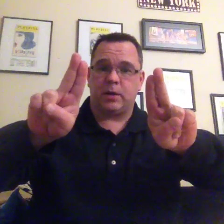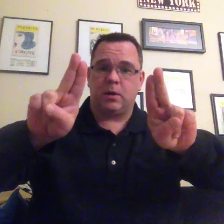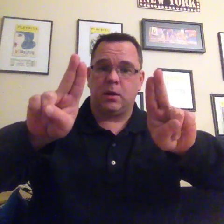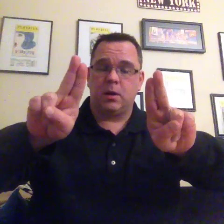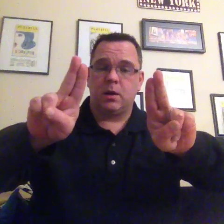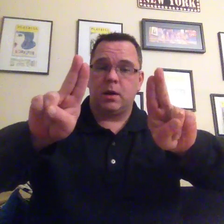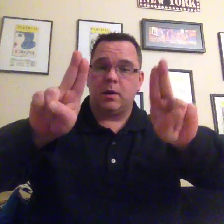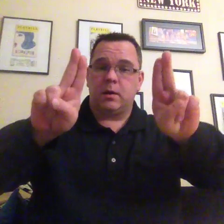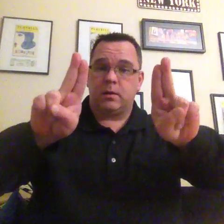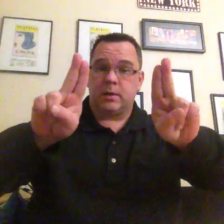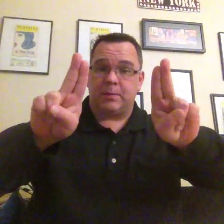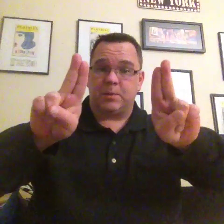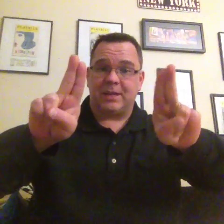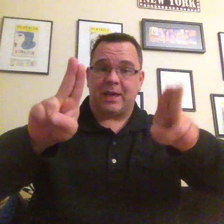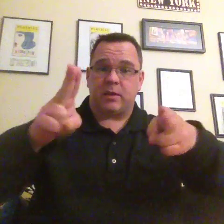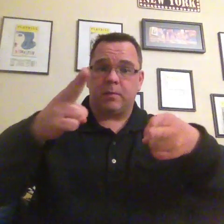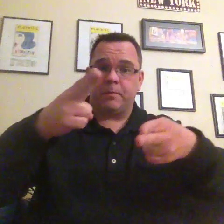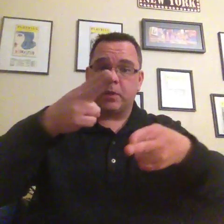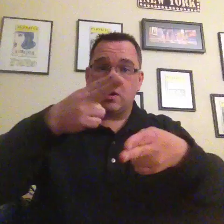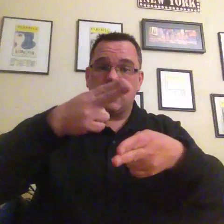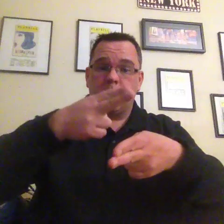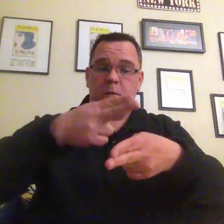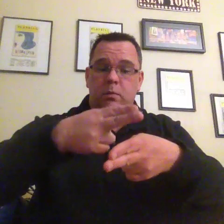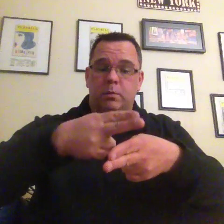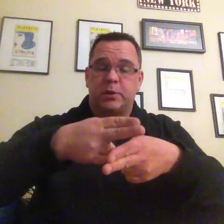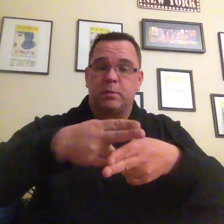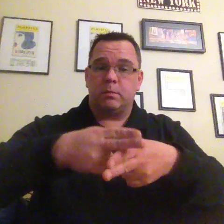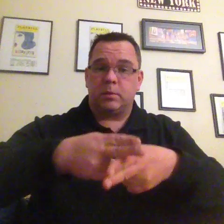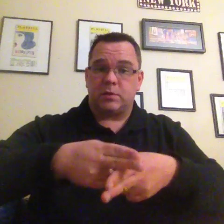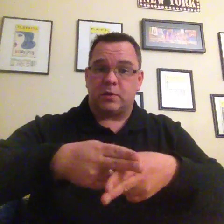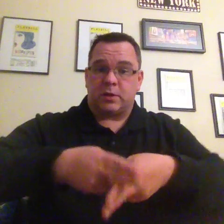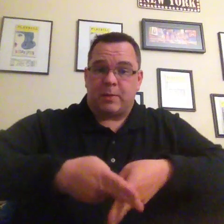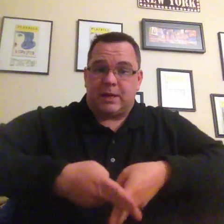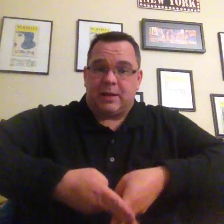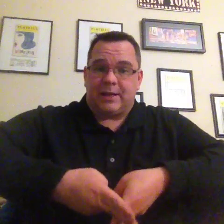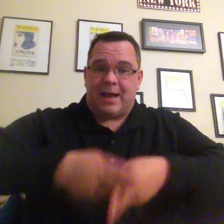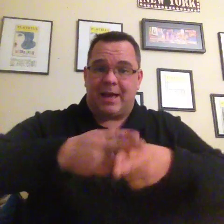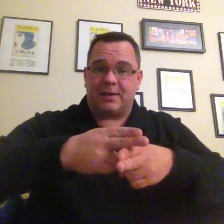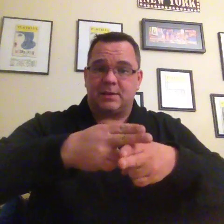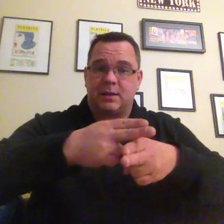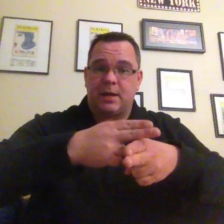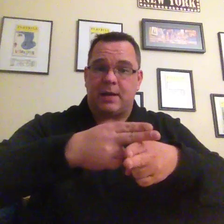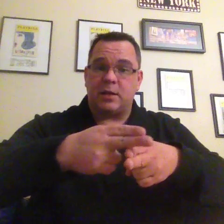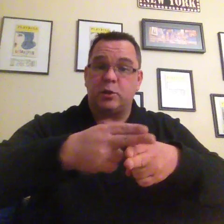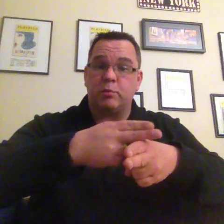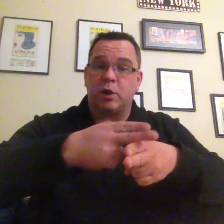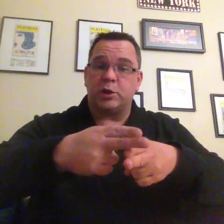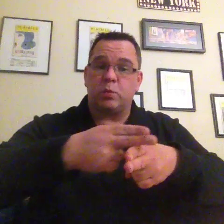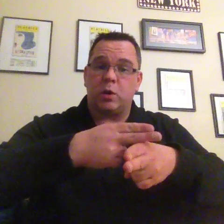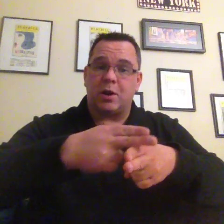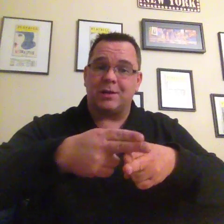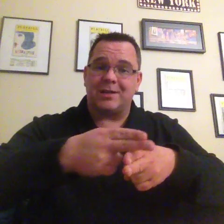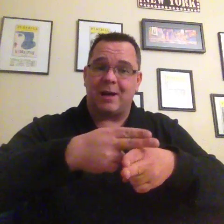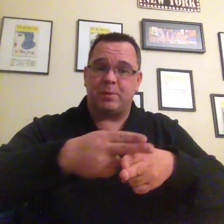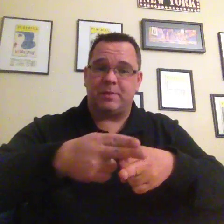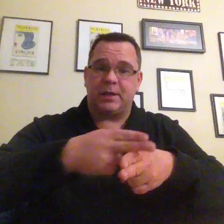middle. Keep them together. Put them so that they're making like an X, and then you brush one on top of the